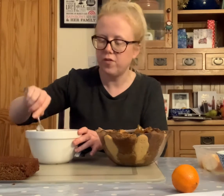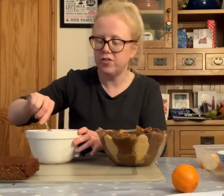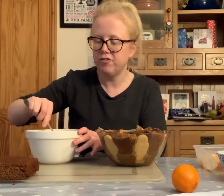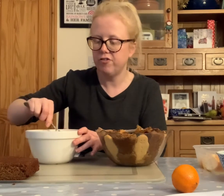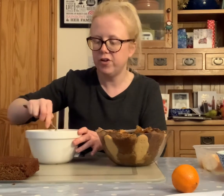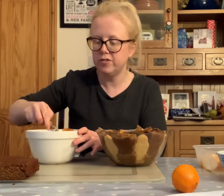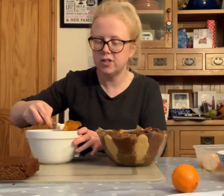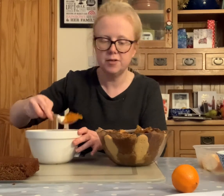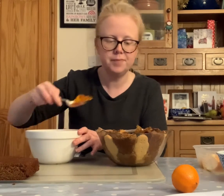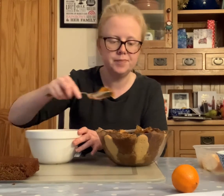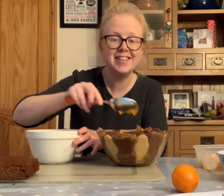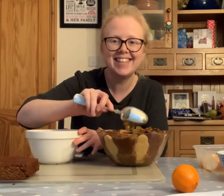the fruit.